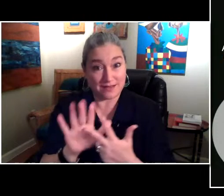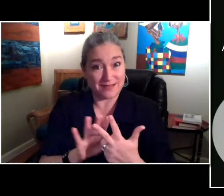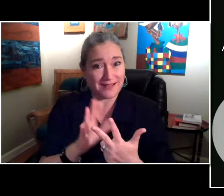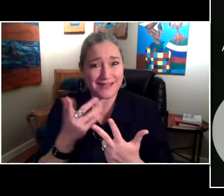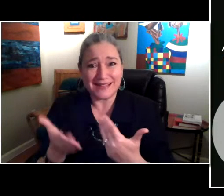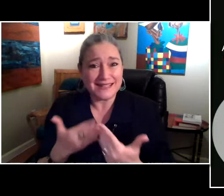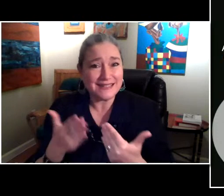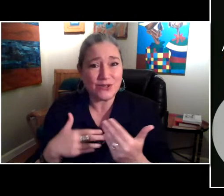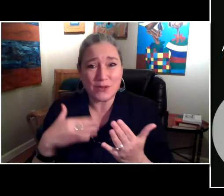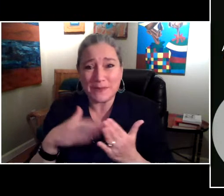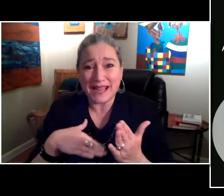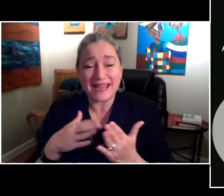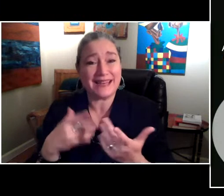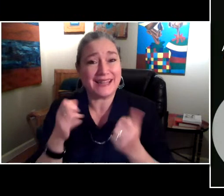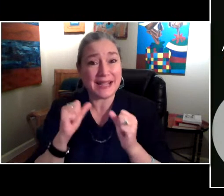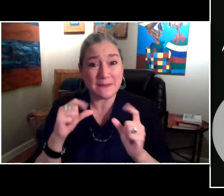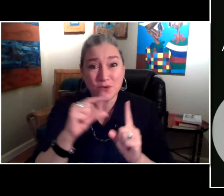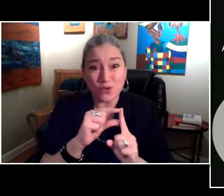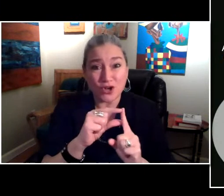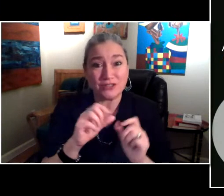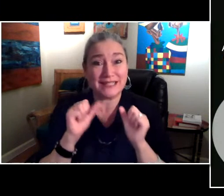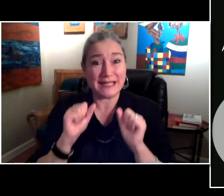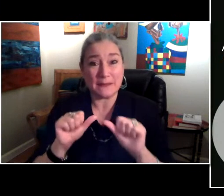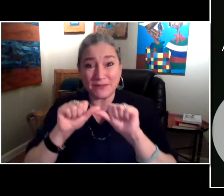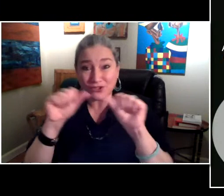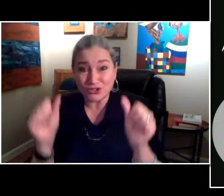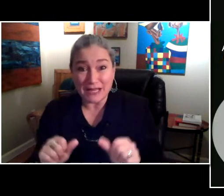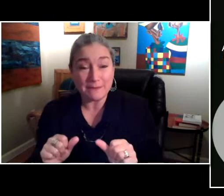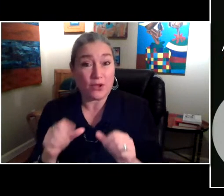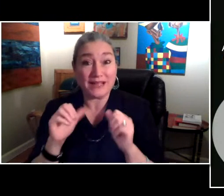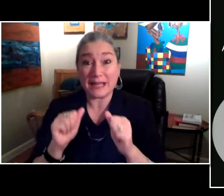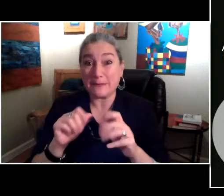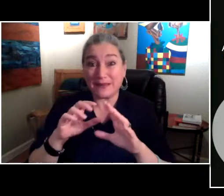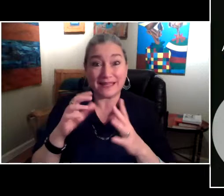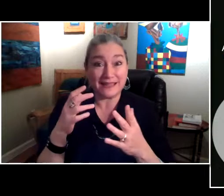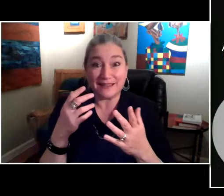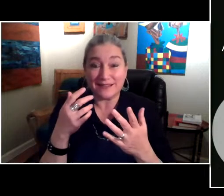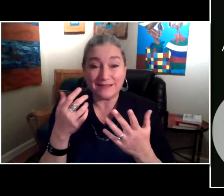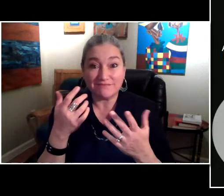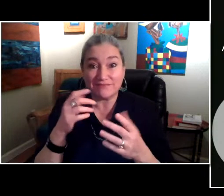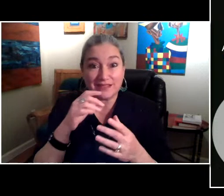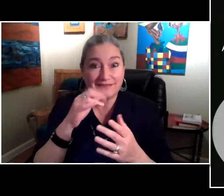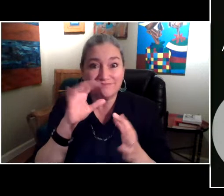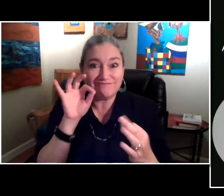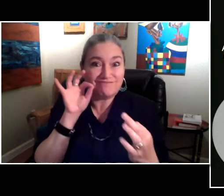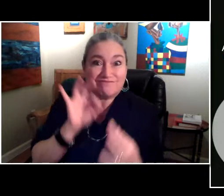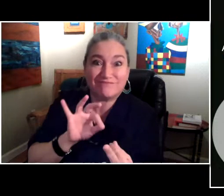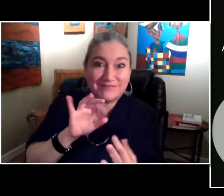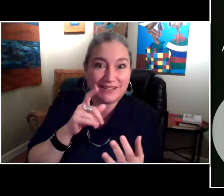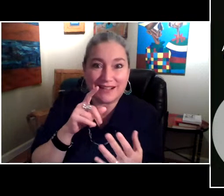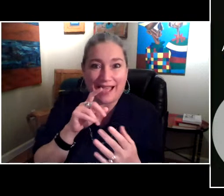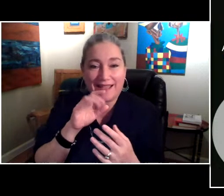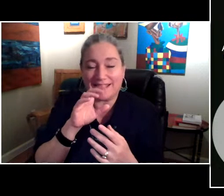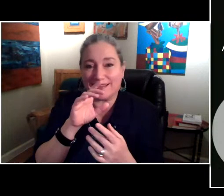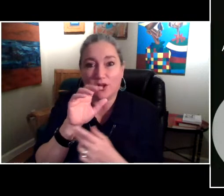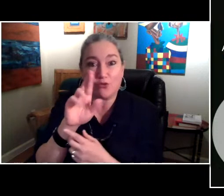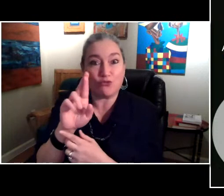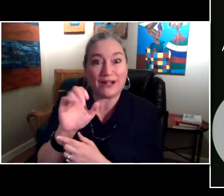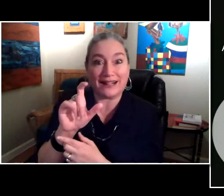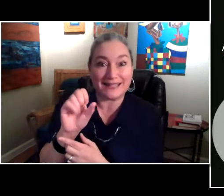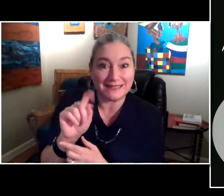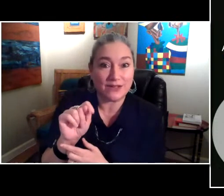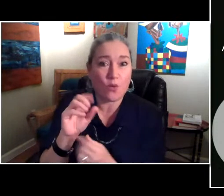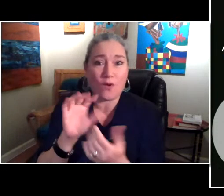the red, blue, yellow that was used in her art. It's easily translated